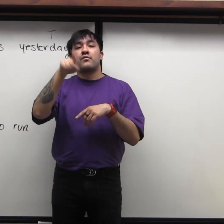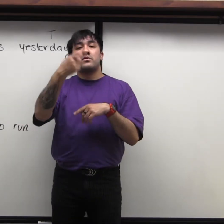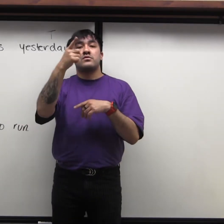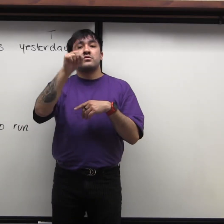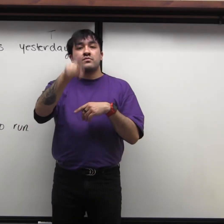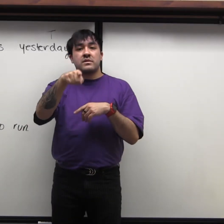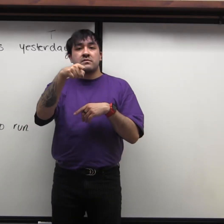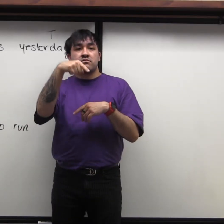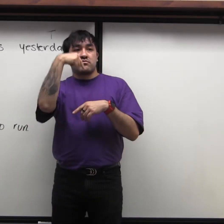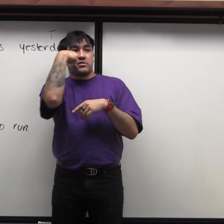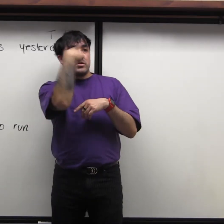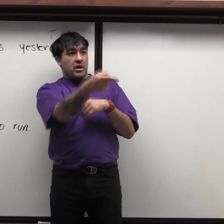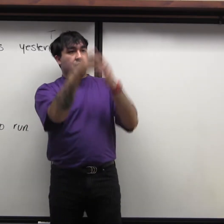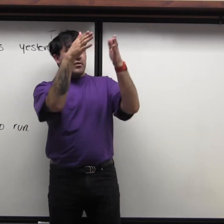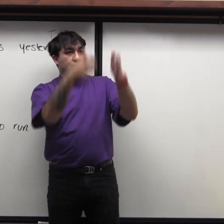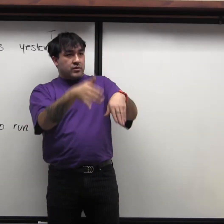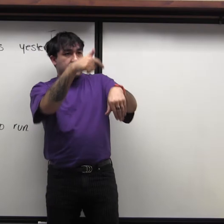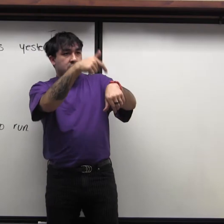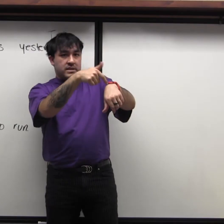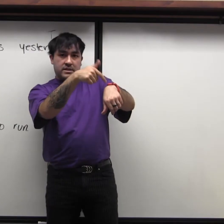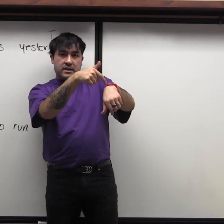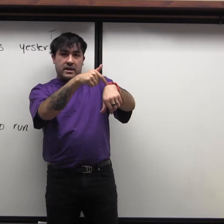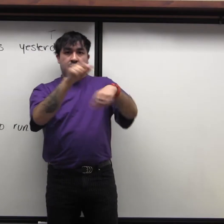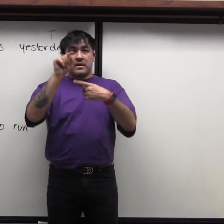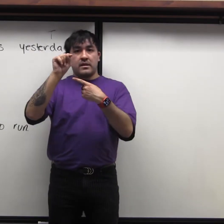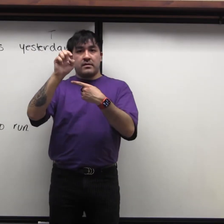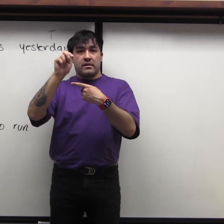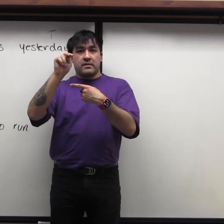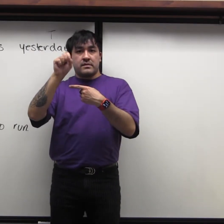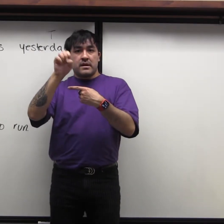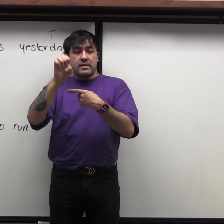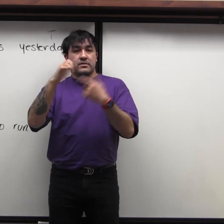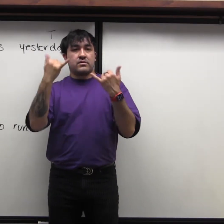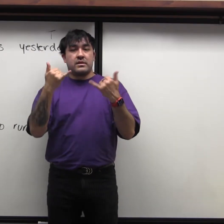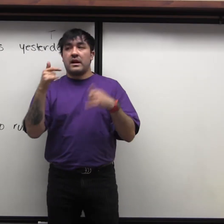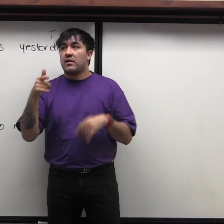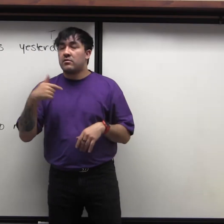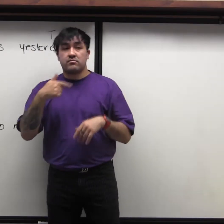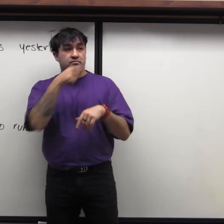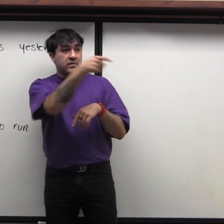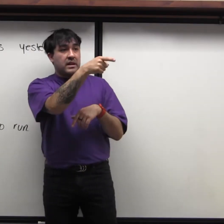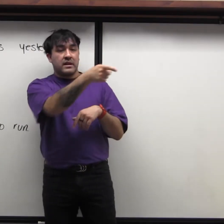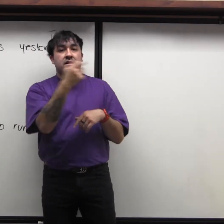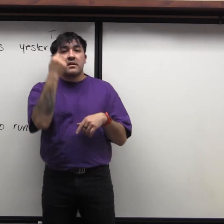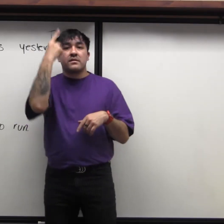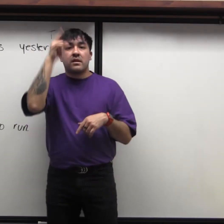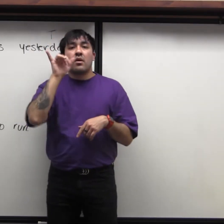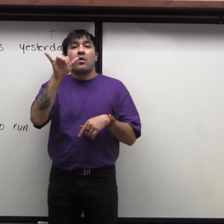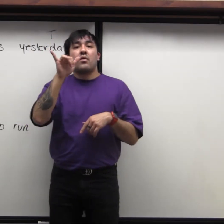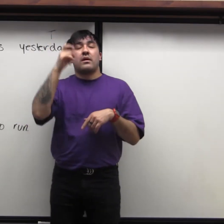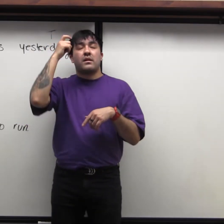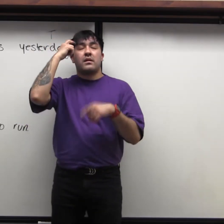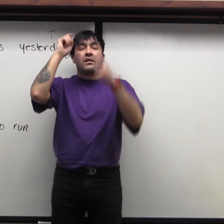sign. So you need to tell the person the time first so they understand the tense of the sentence, so they